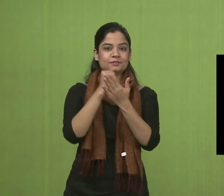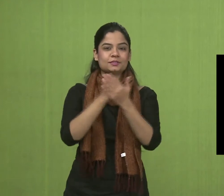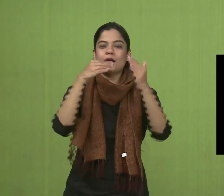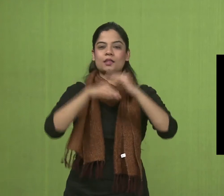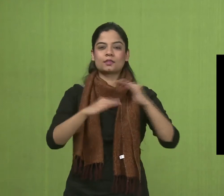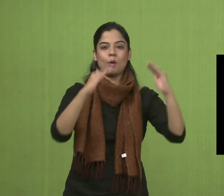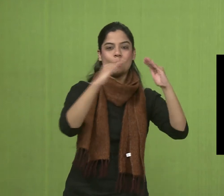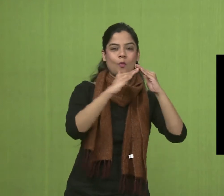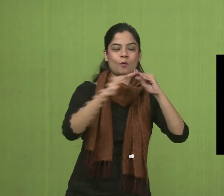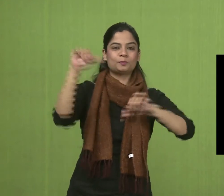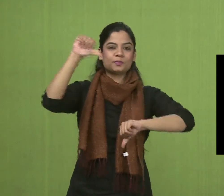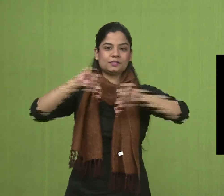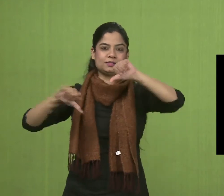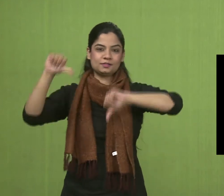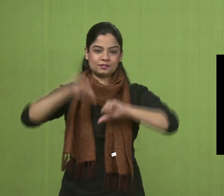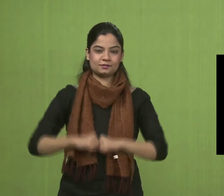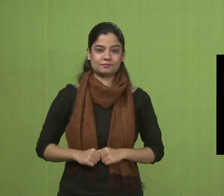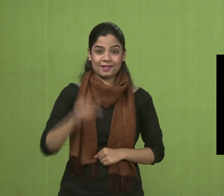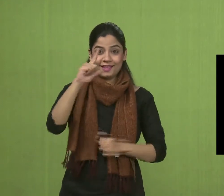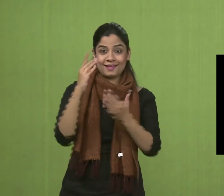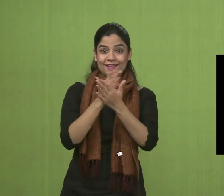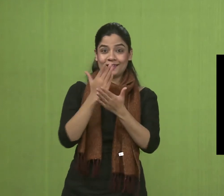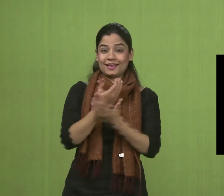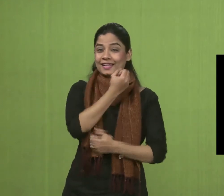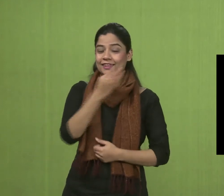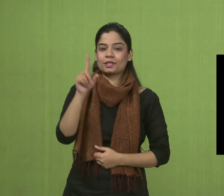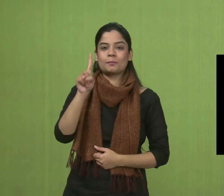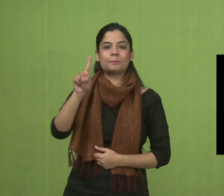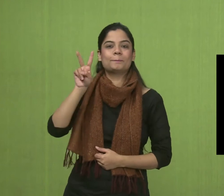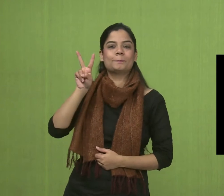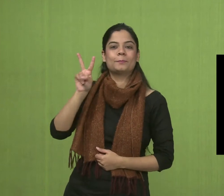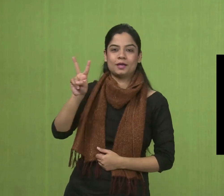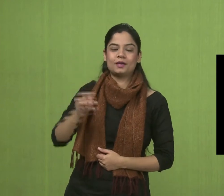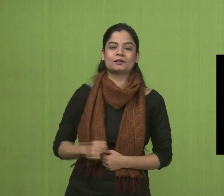The subject is Home Science. Lesson number 12,